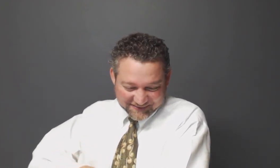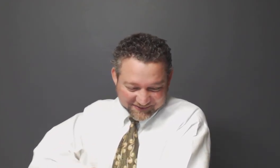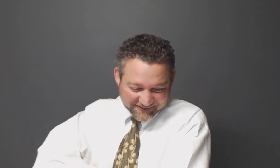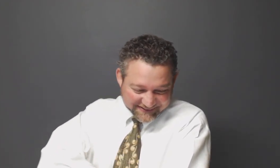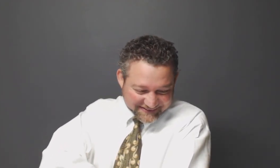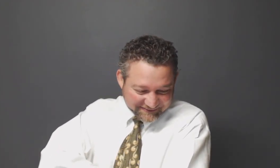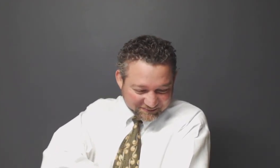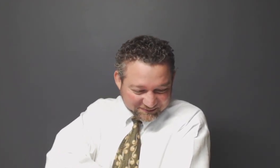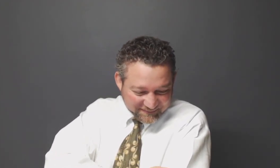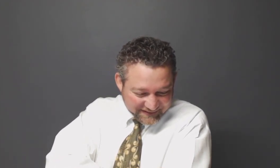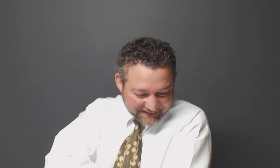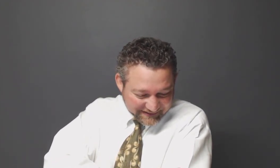chapter 19.